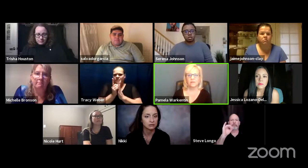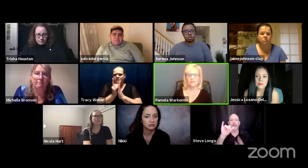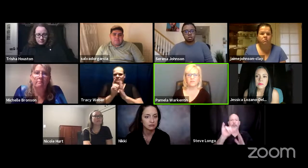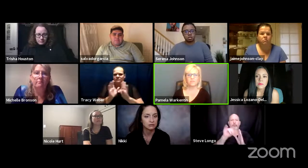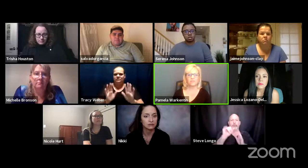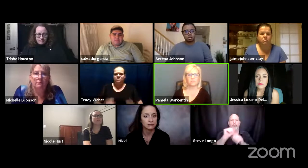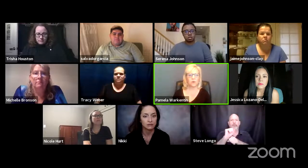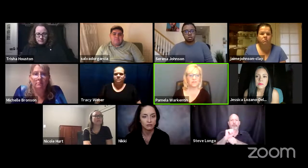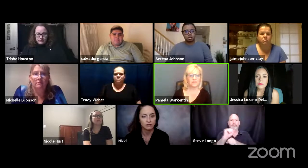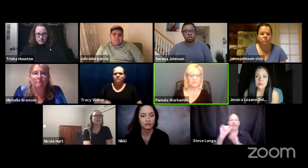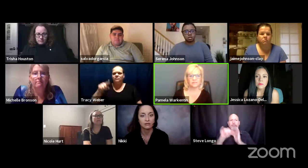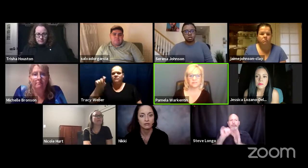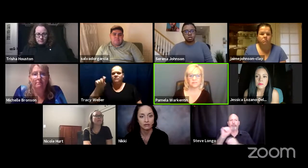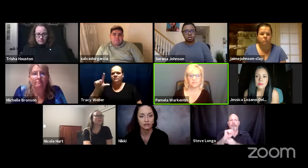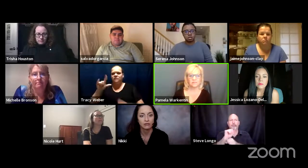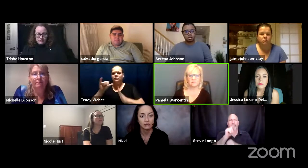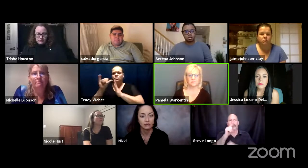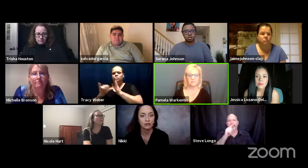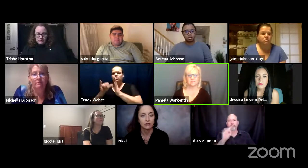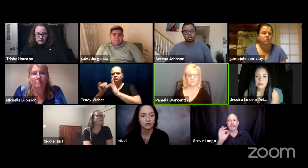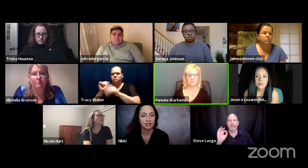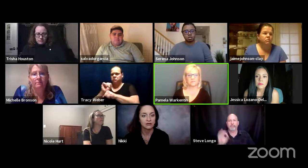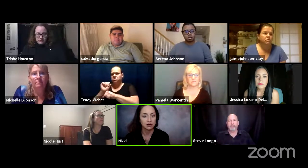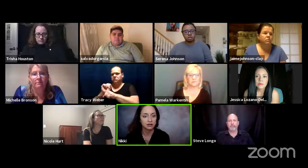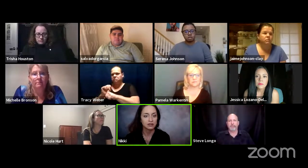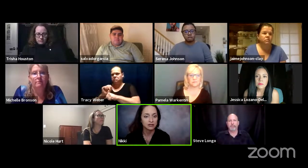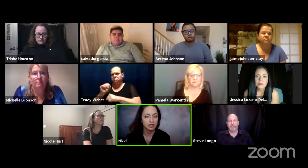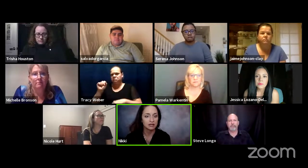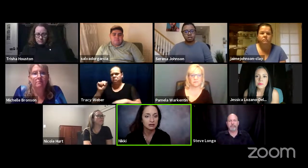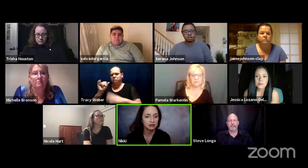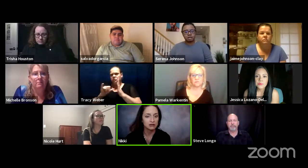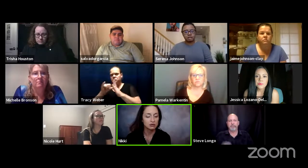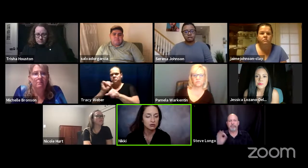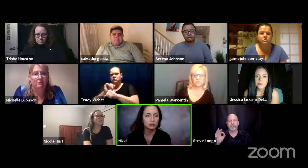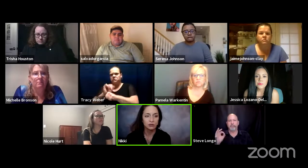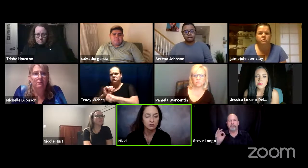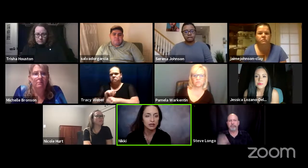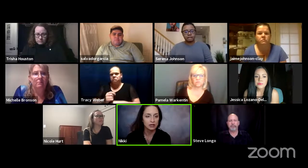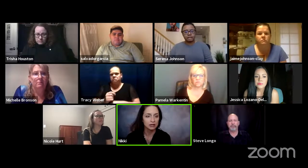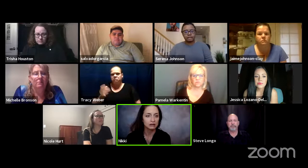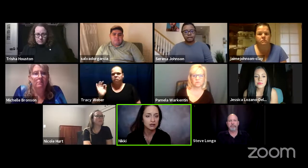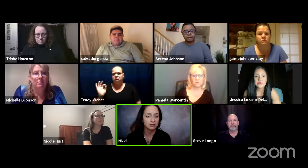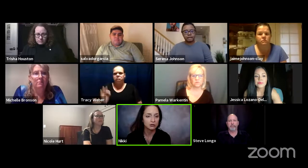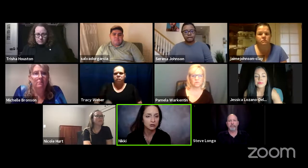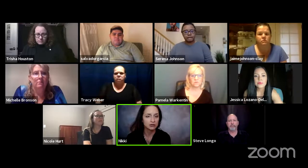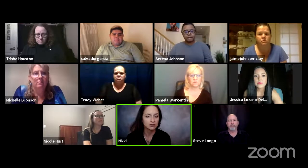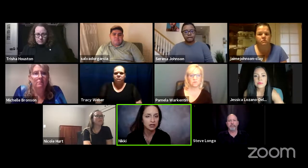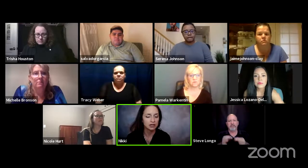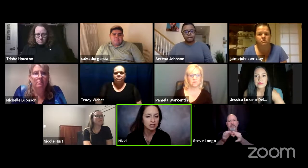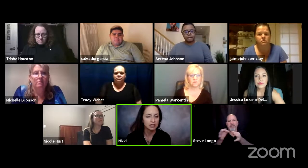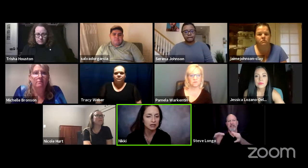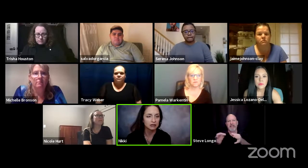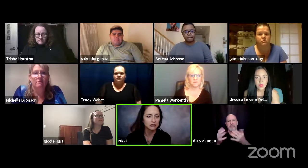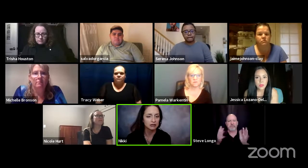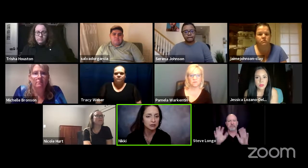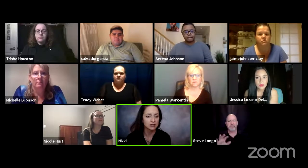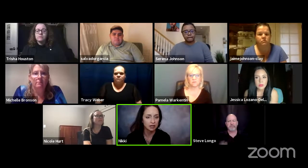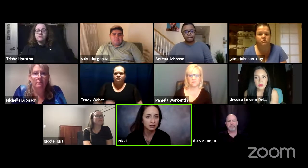give me just a moment. Steve Longo is saying the YouTube is working, even though people are saying they can't get in. It is working.